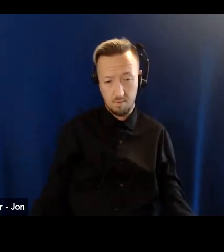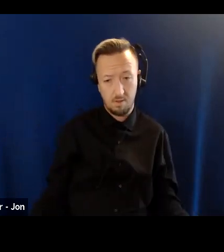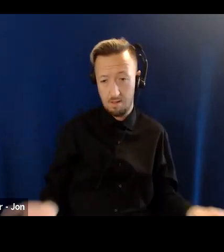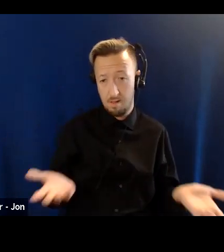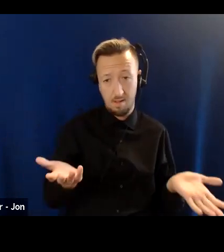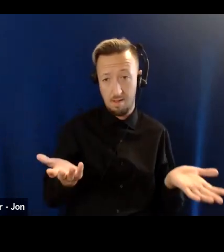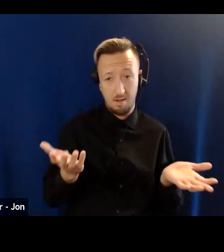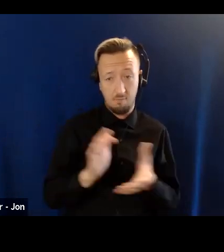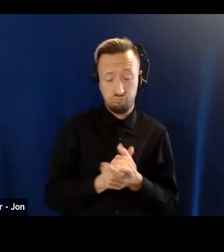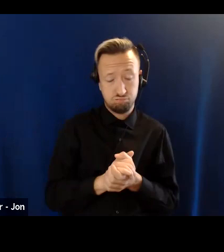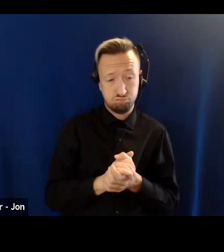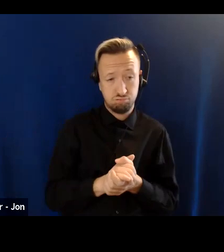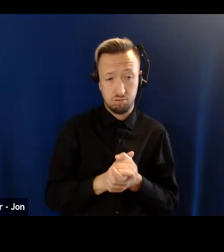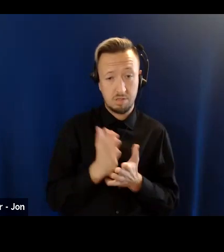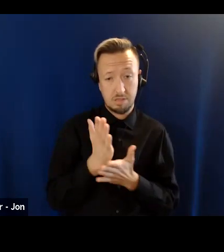so